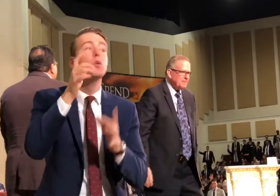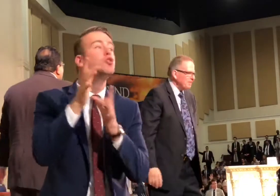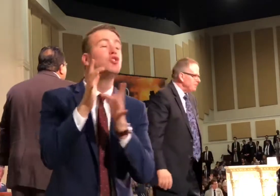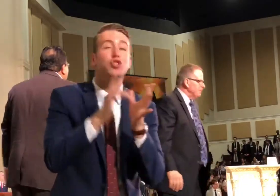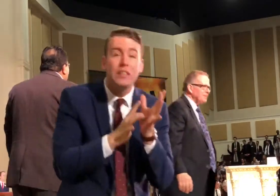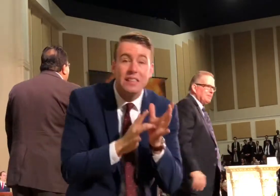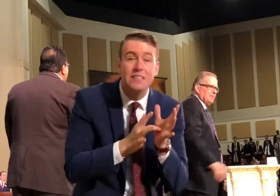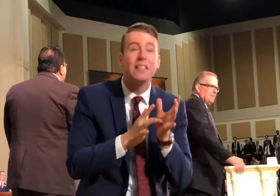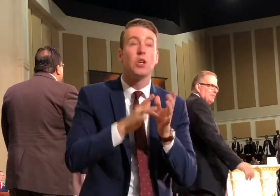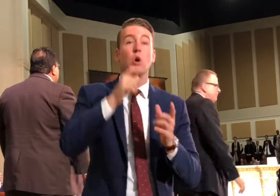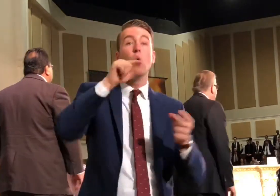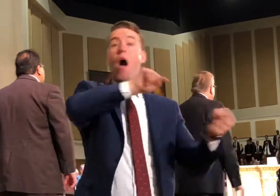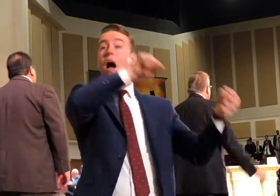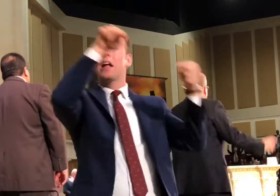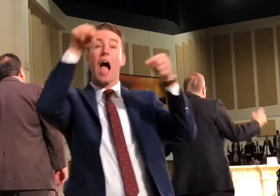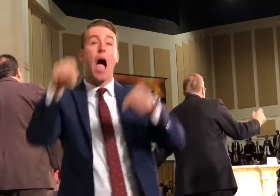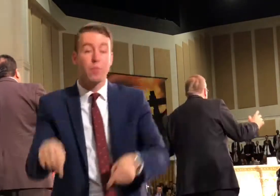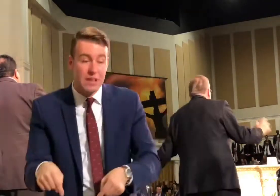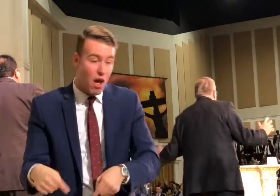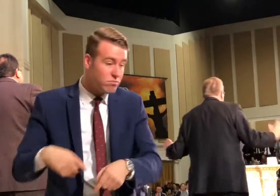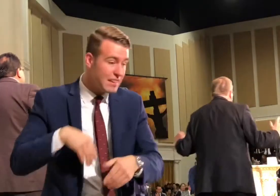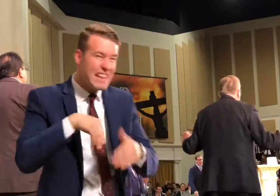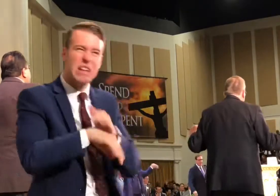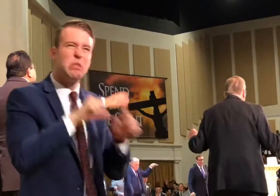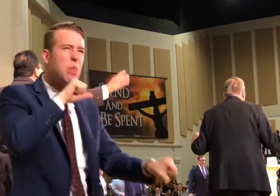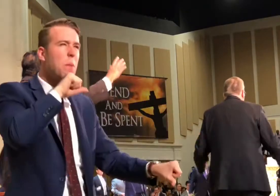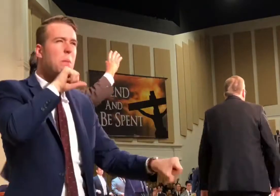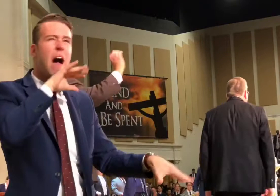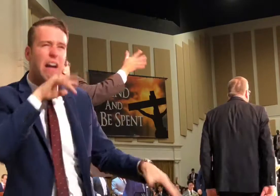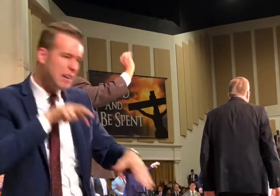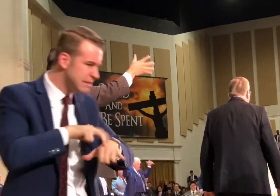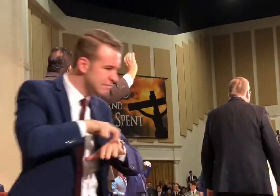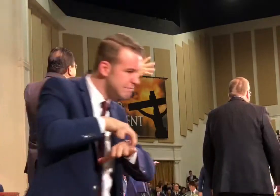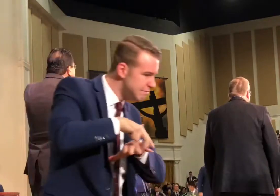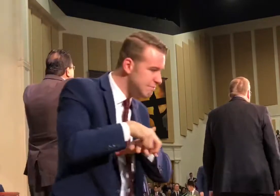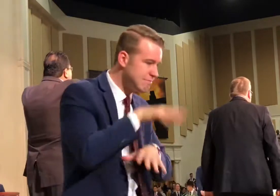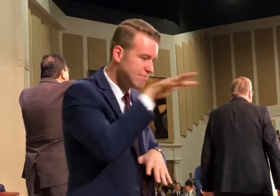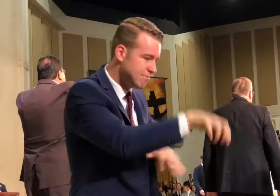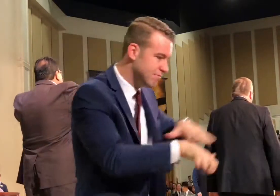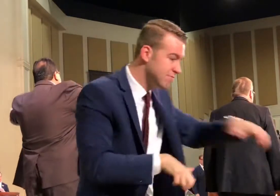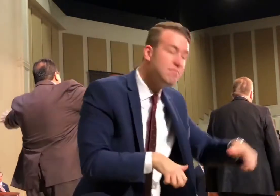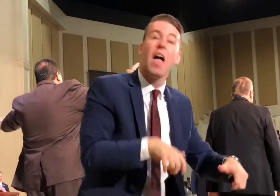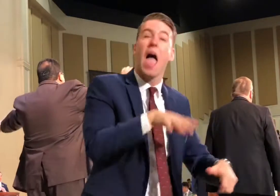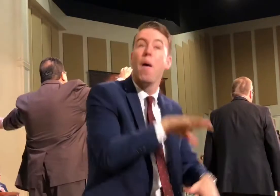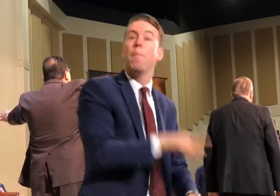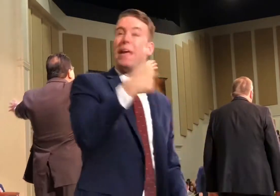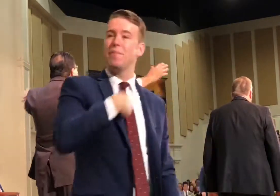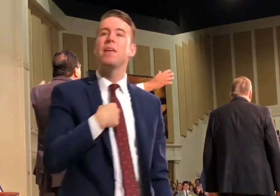who walked down into the muck and down into the mire. And he